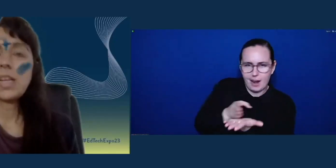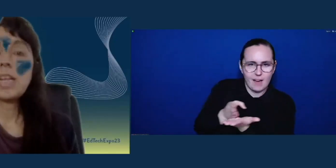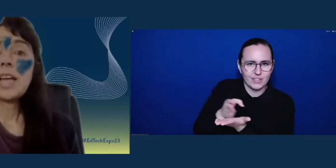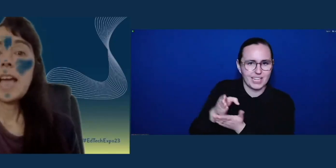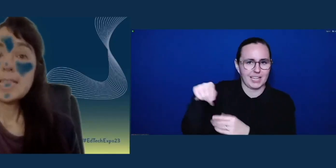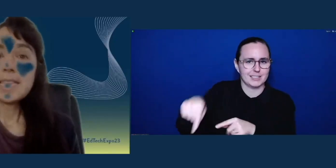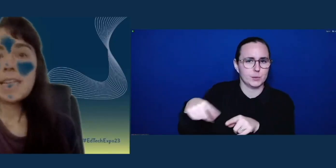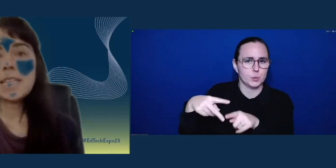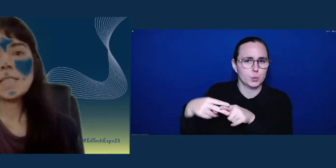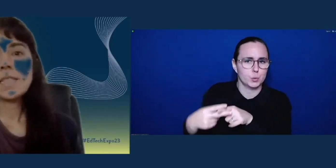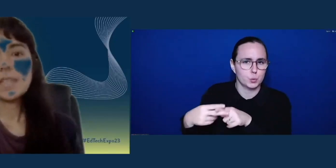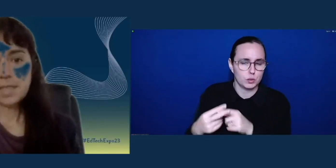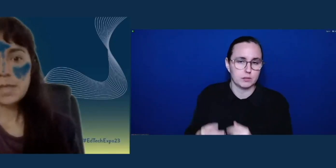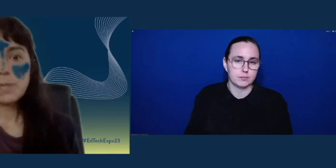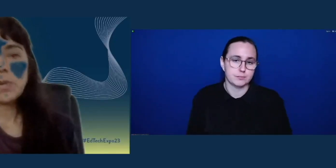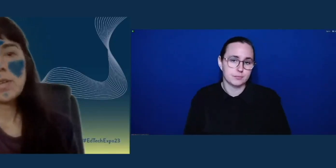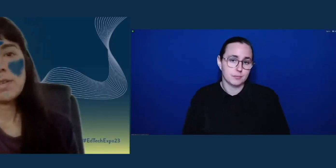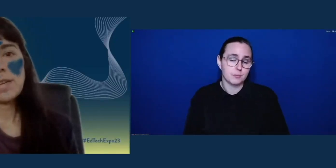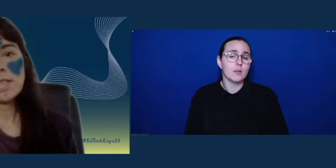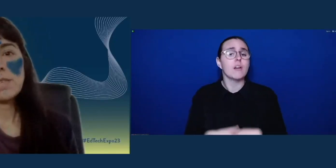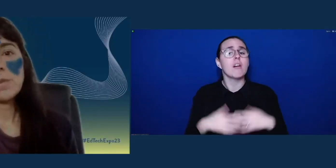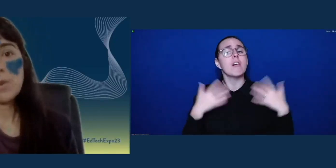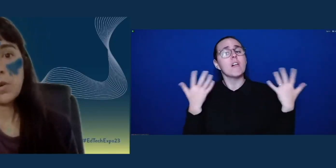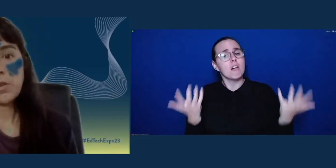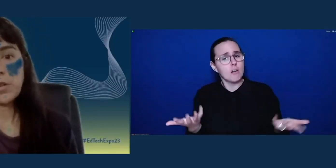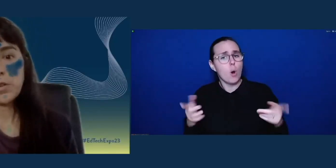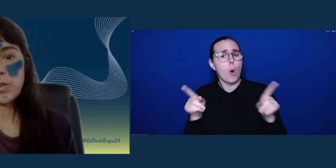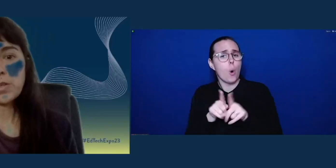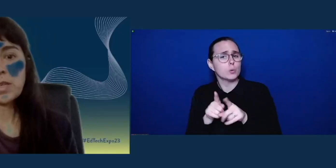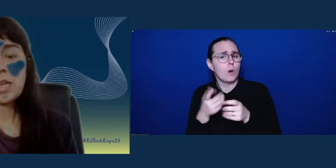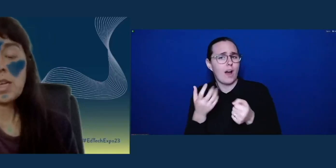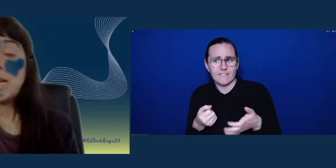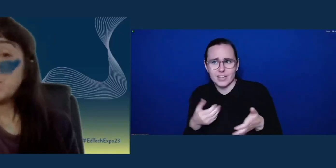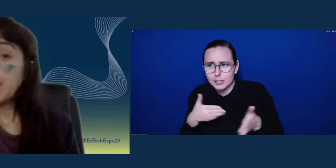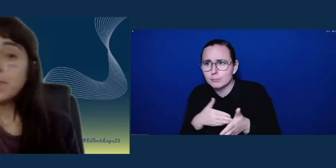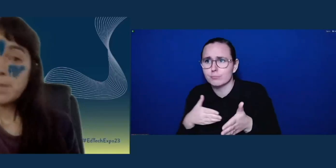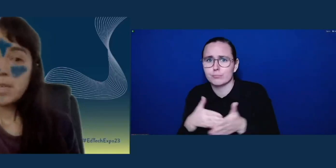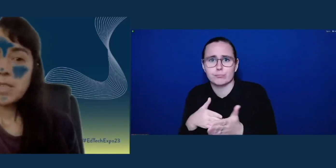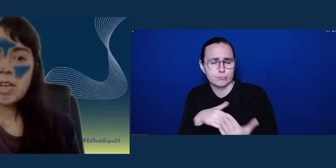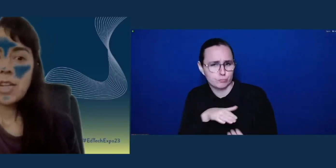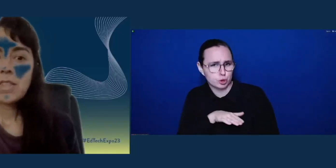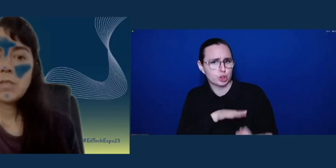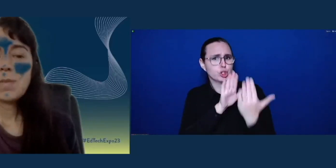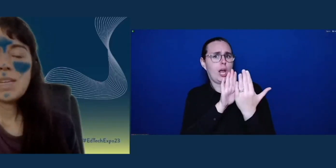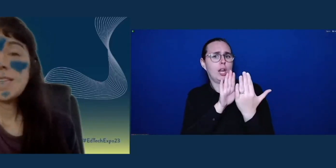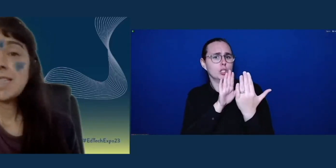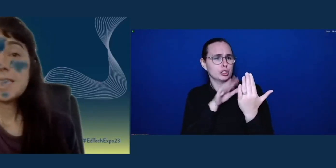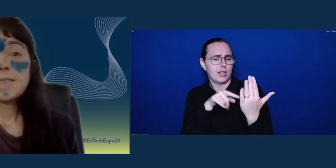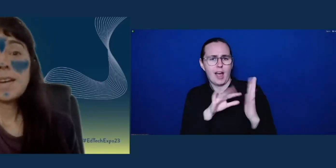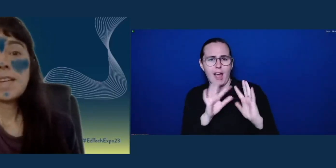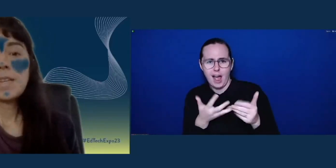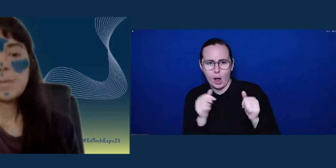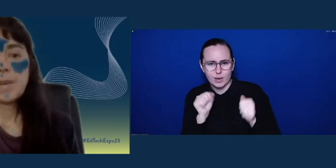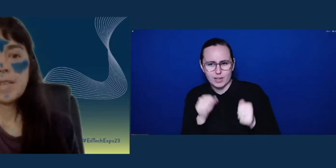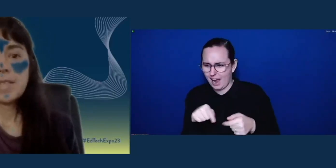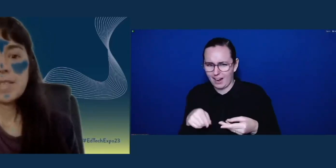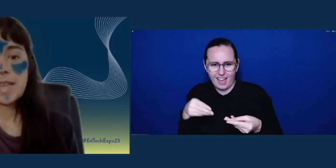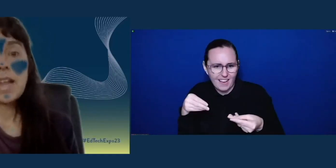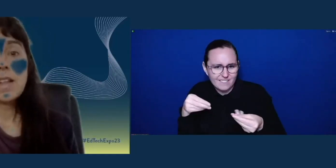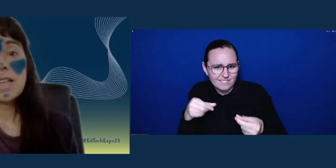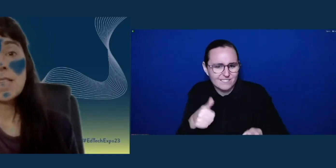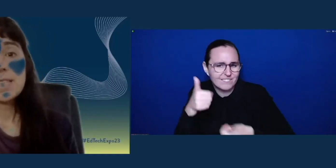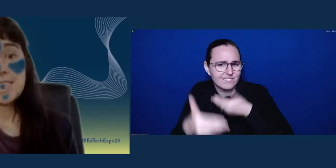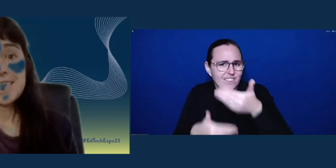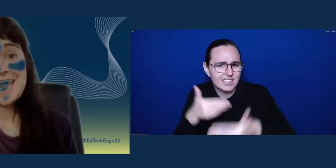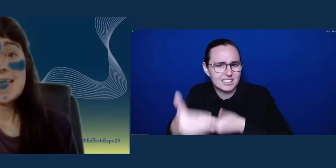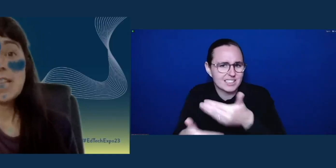ensuring EdTech is accessible and effective for all learners. Perhaps the biggest challenge remains identifying the ways to scale